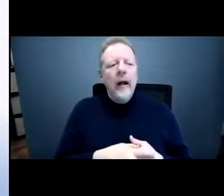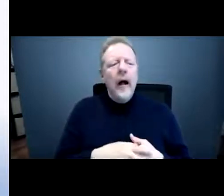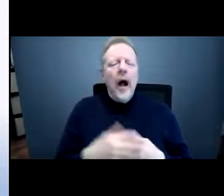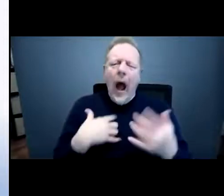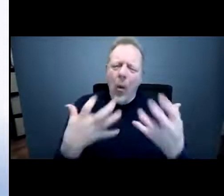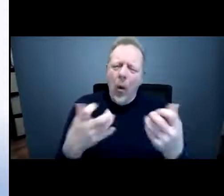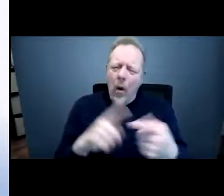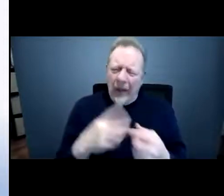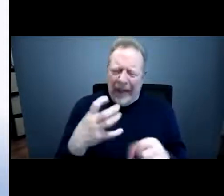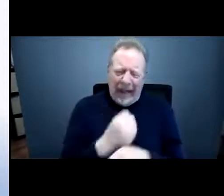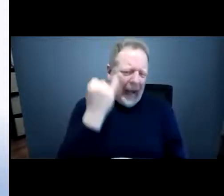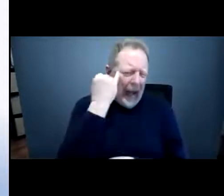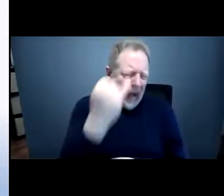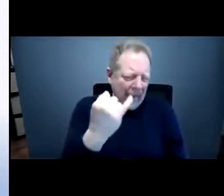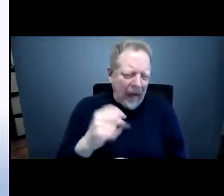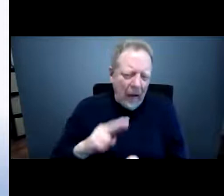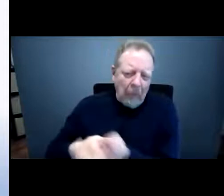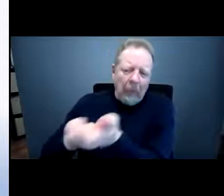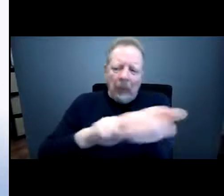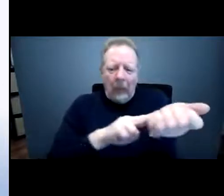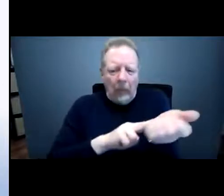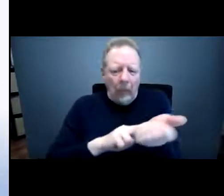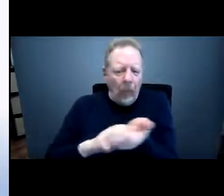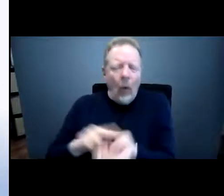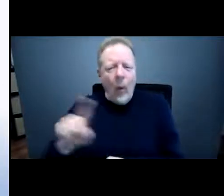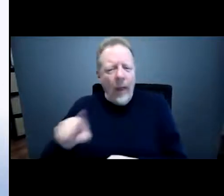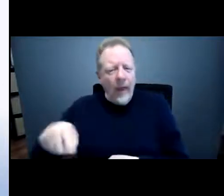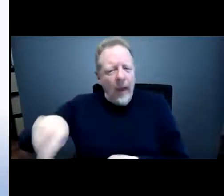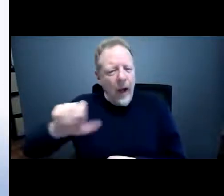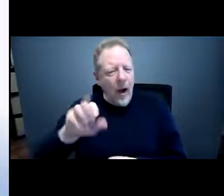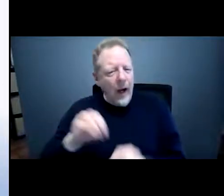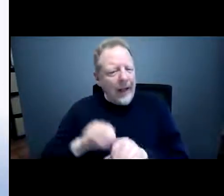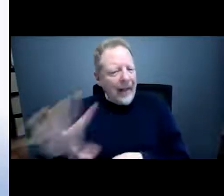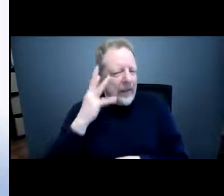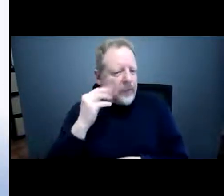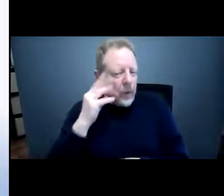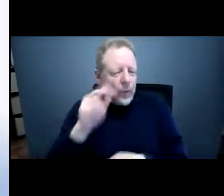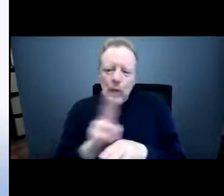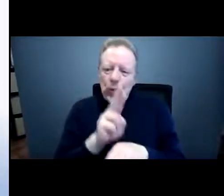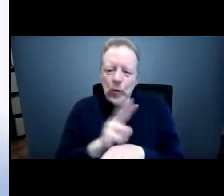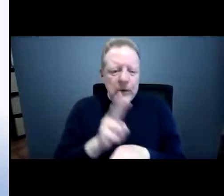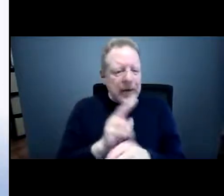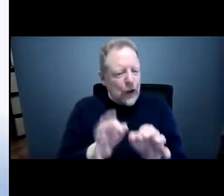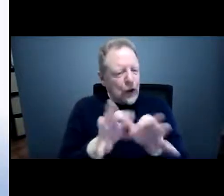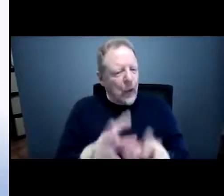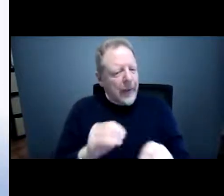they were, from their perspective of using an interpreter at medical appointments specifically, because I'm a